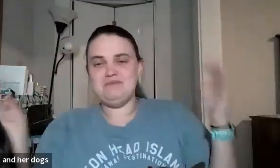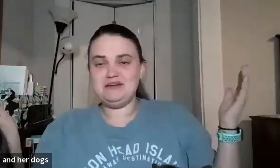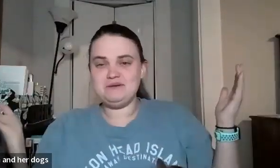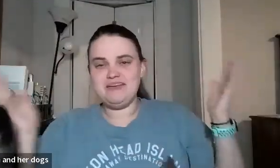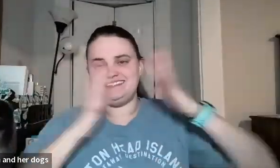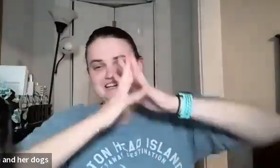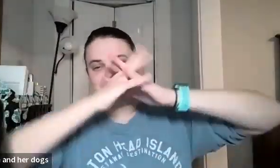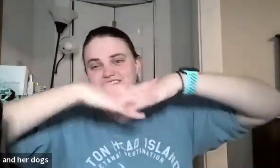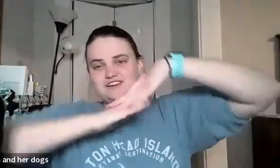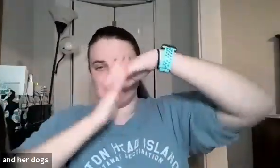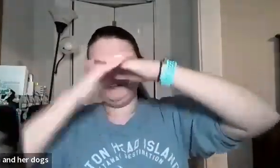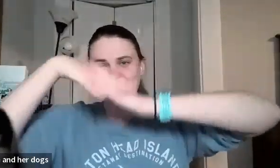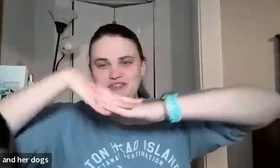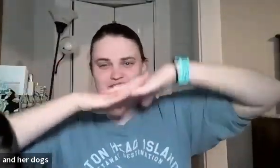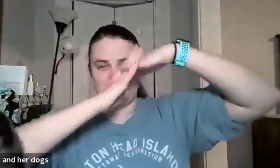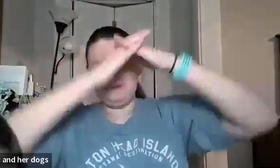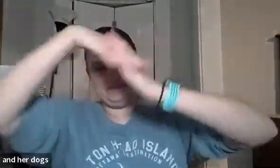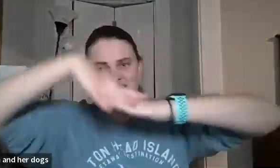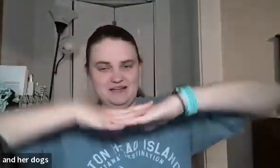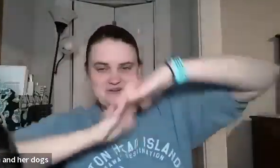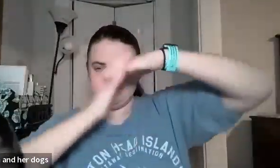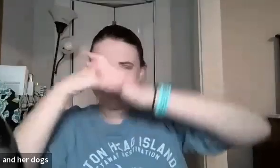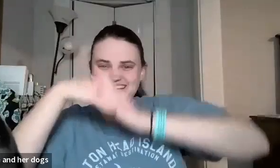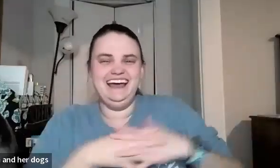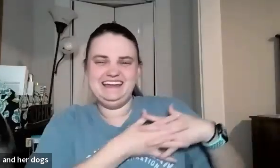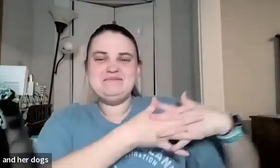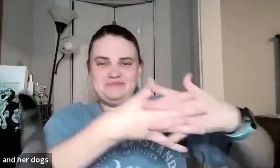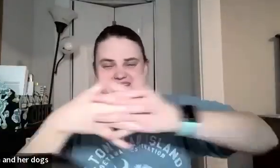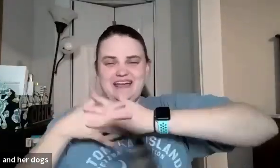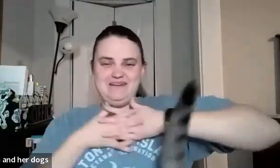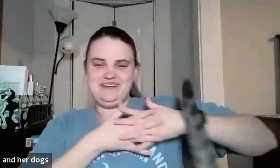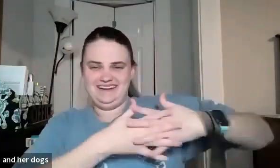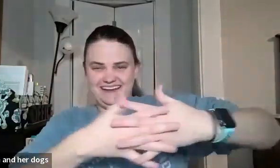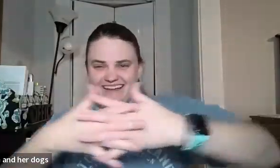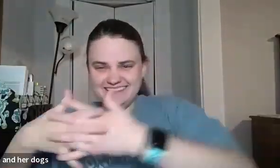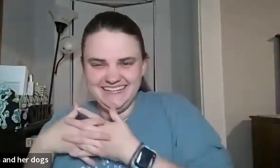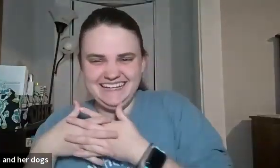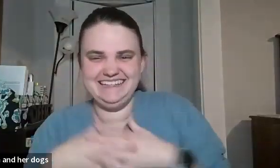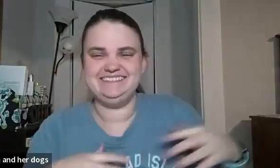mean, it would make sense. And it also would go with like, you know, when the flag motion, but America.